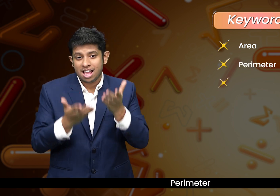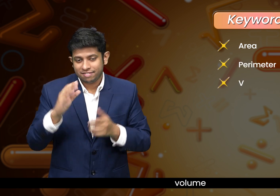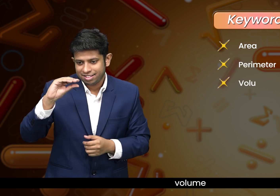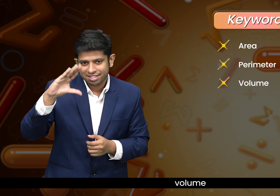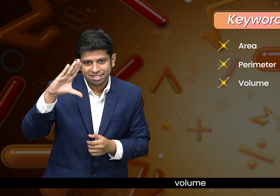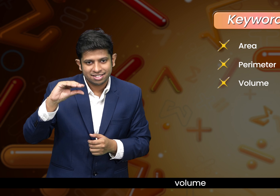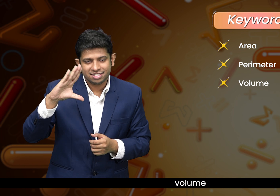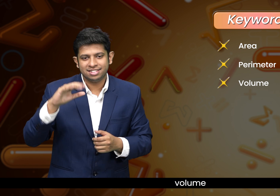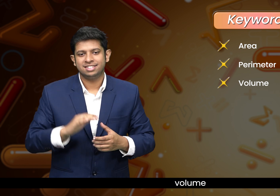volume,